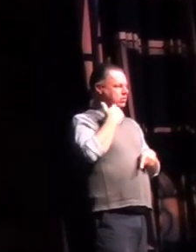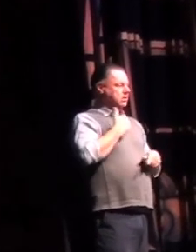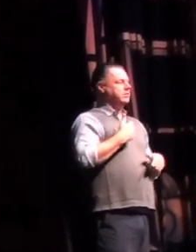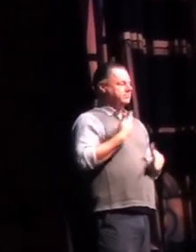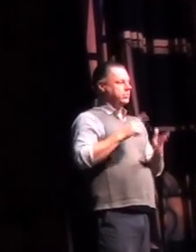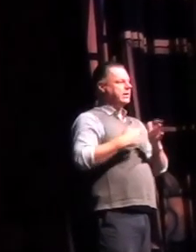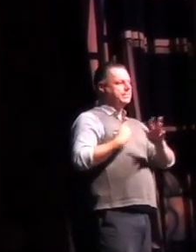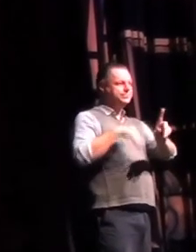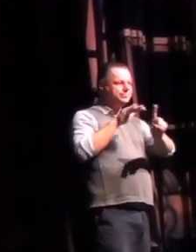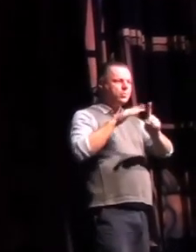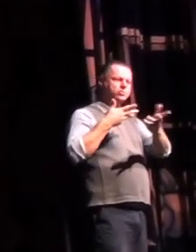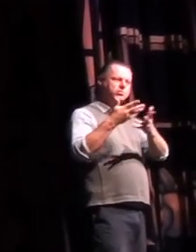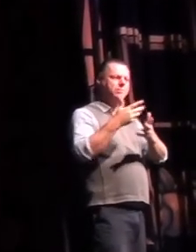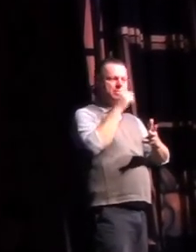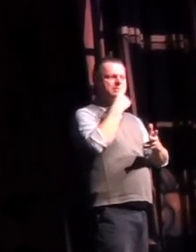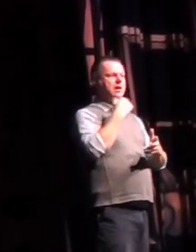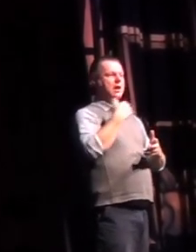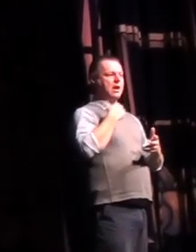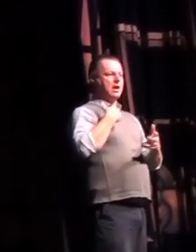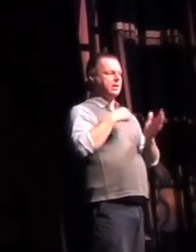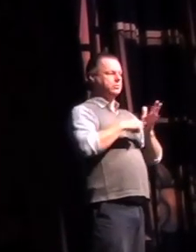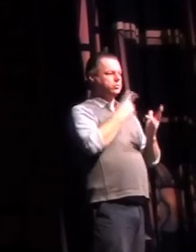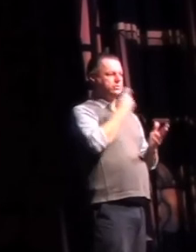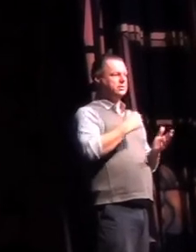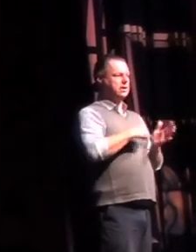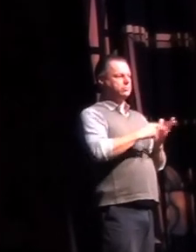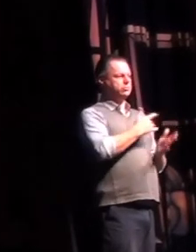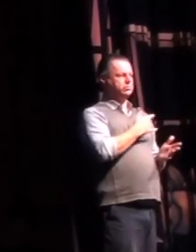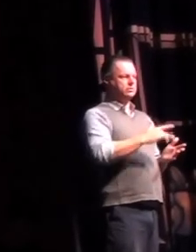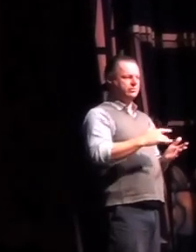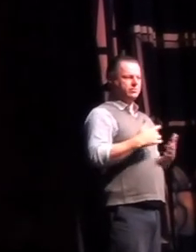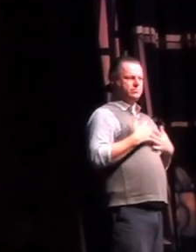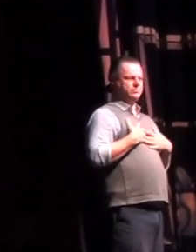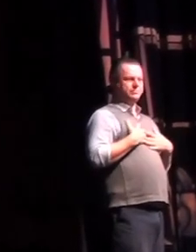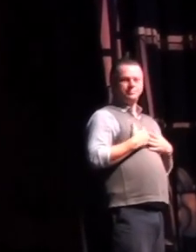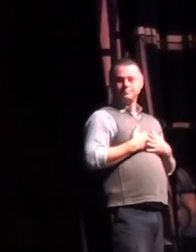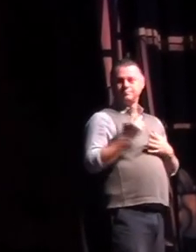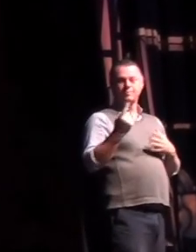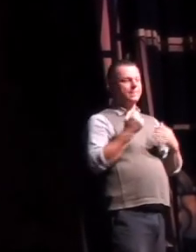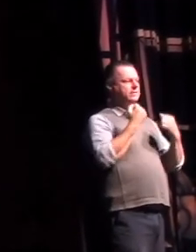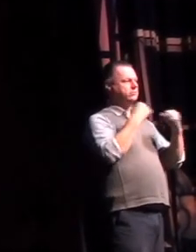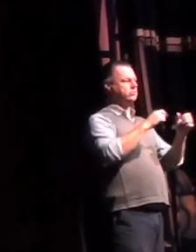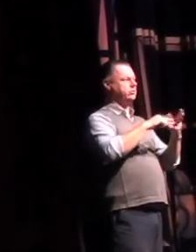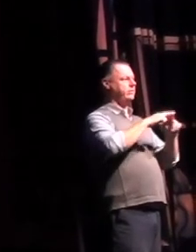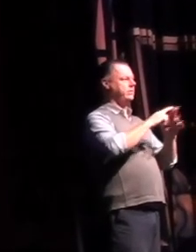these issues, it's always that I'm taking it too seriously. Yeah, the strategies of microaggression.